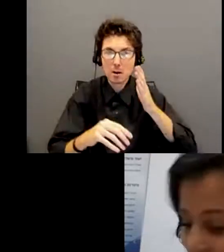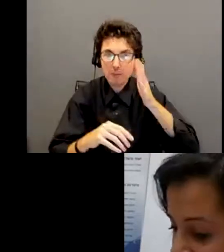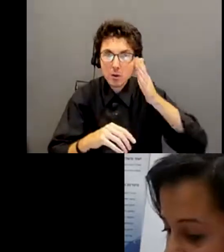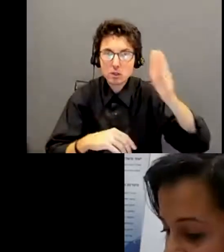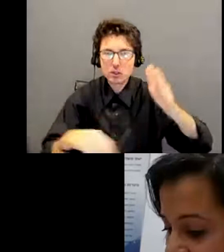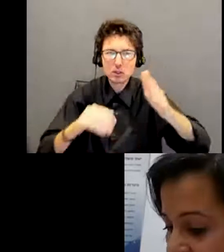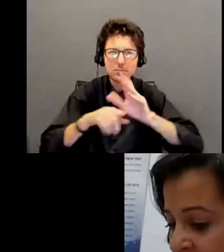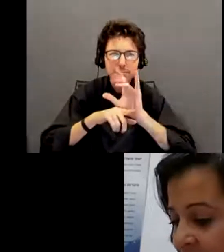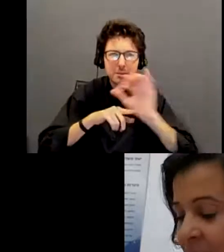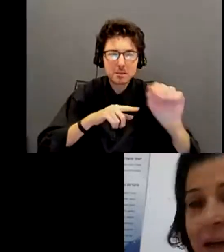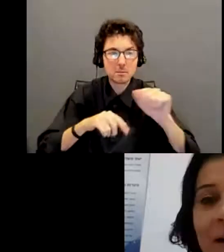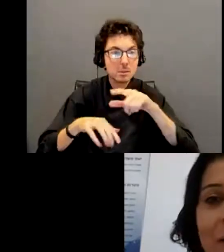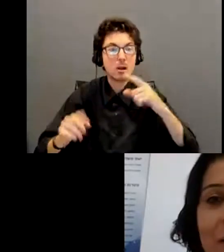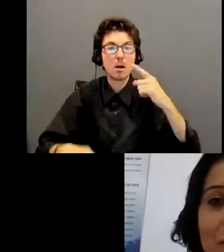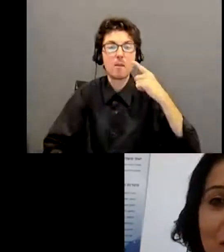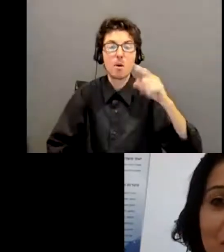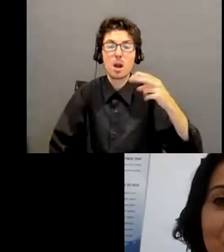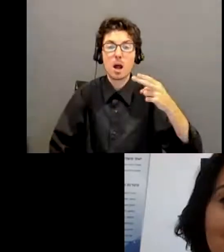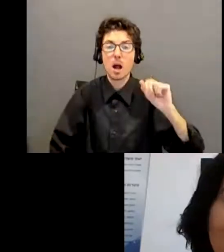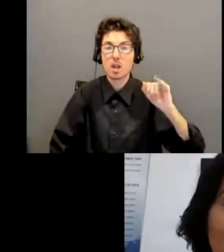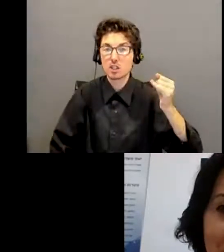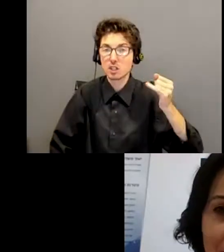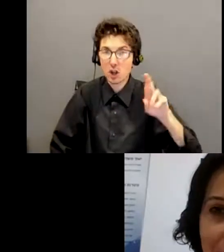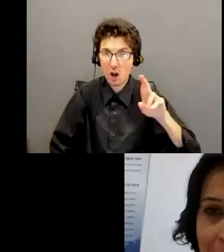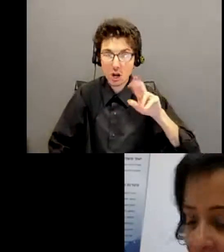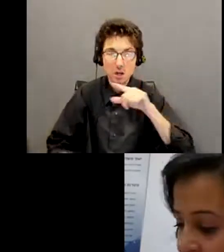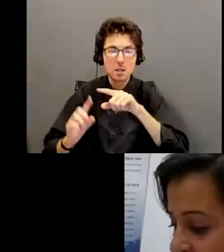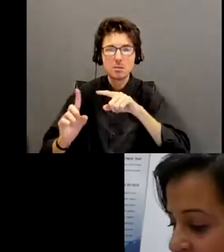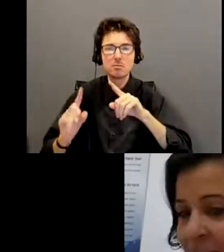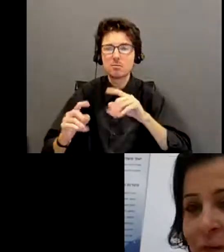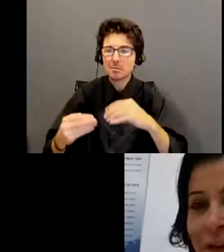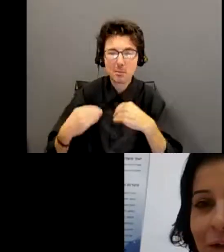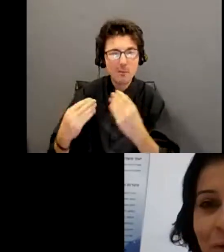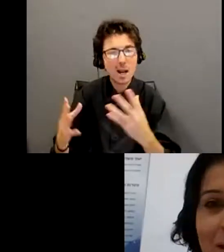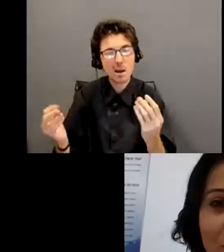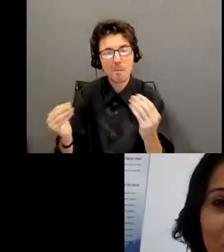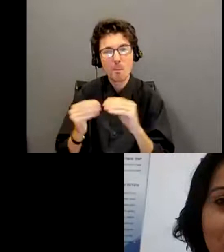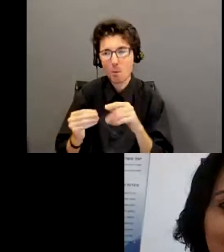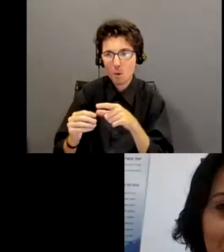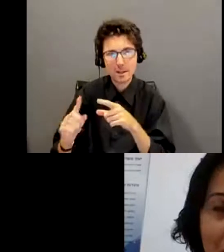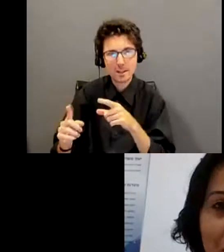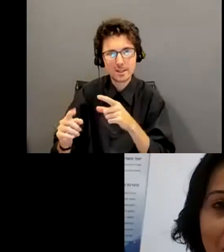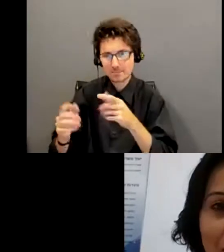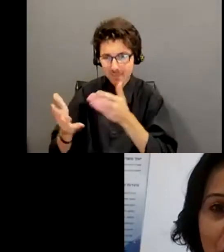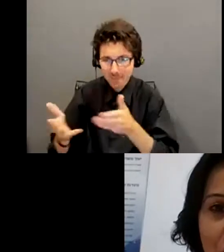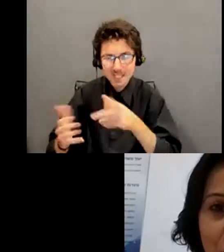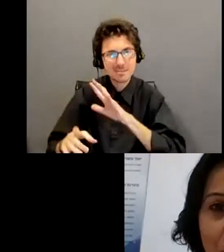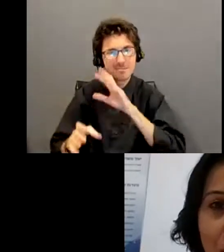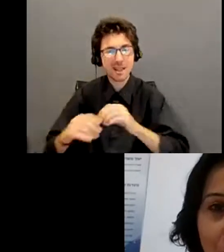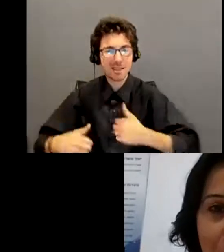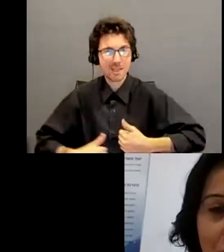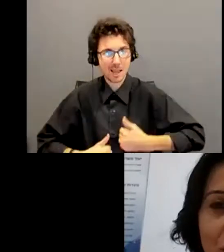friends and colleagues, to give them more facilities for life. And for example, what Hajar managed